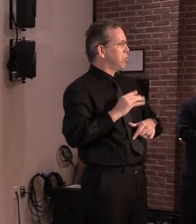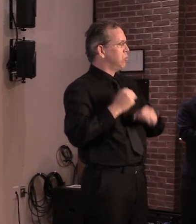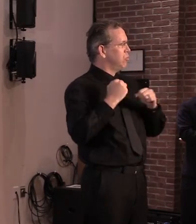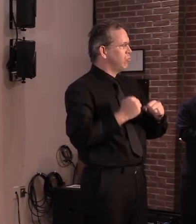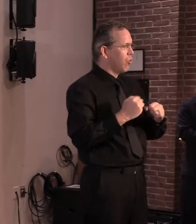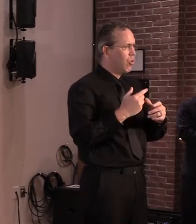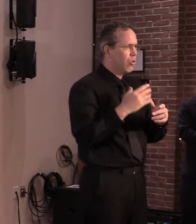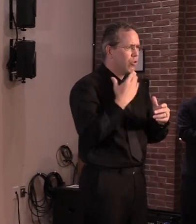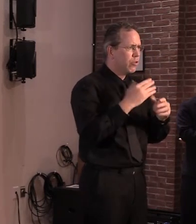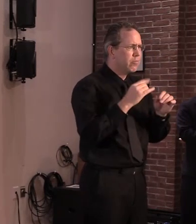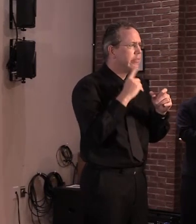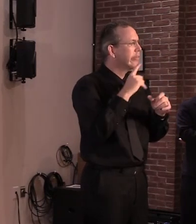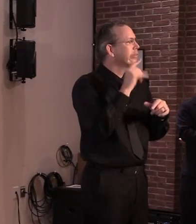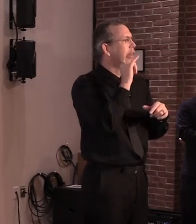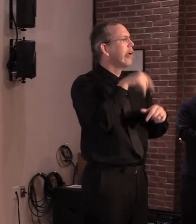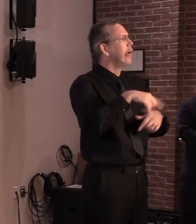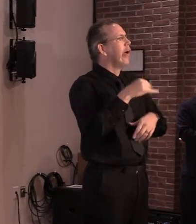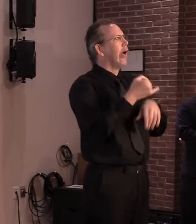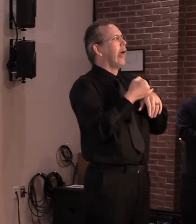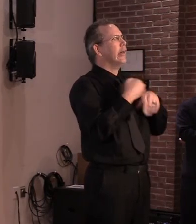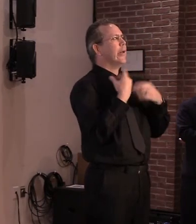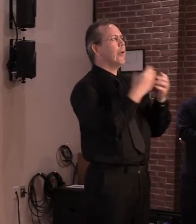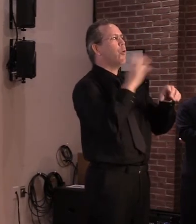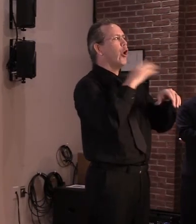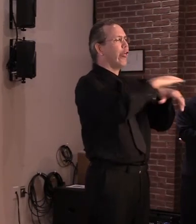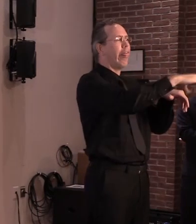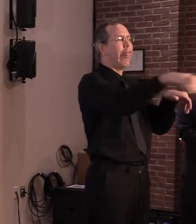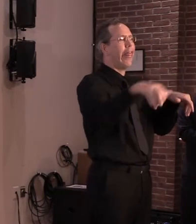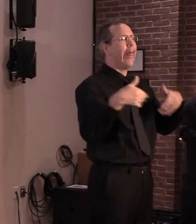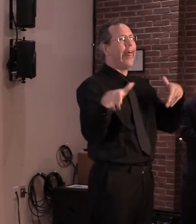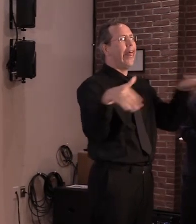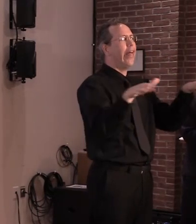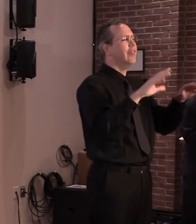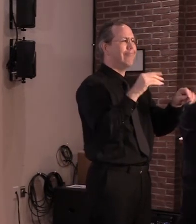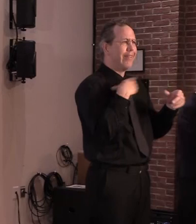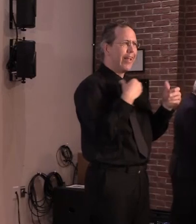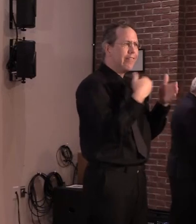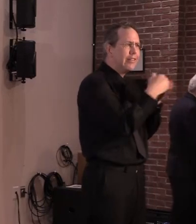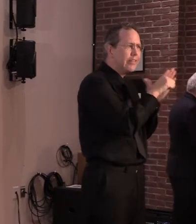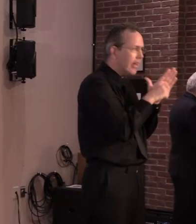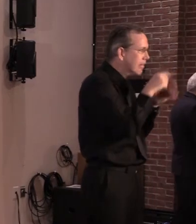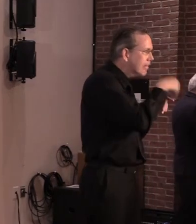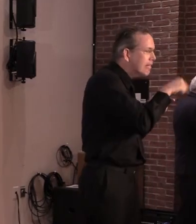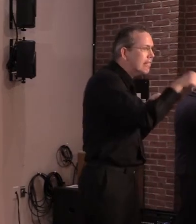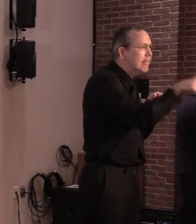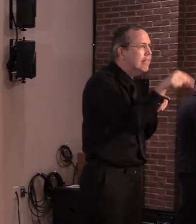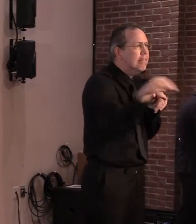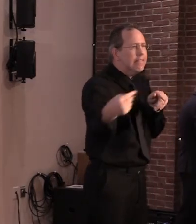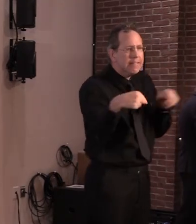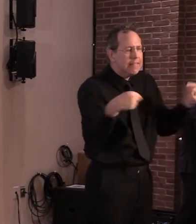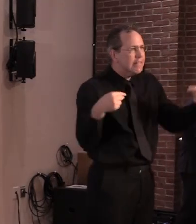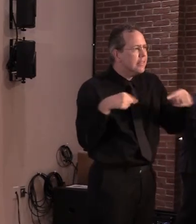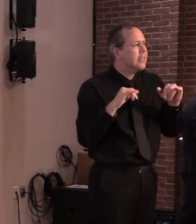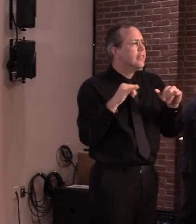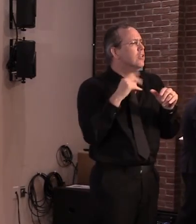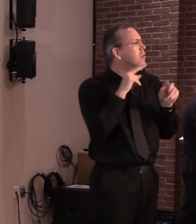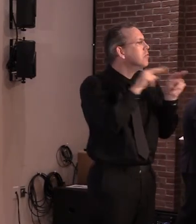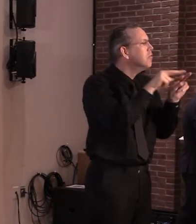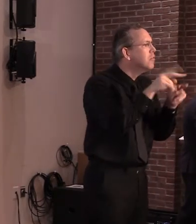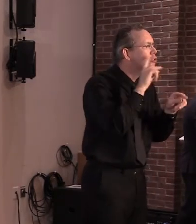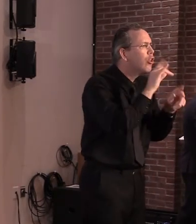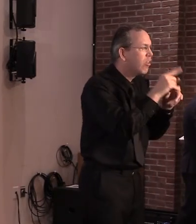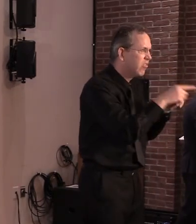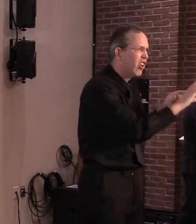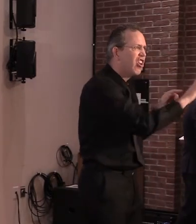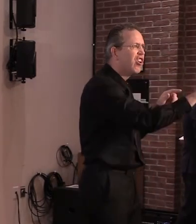of our neighbors still have a significant number of new and active cases. This is why we've taken a very careful,